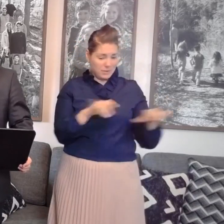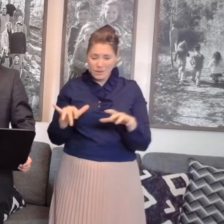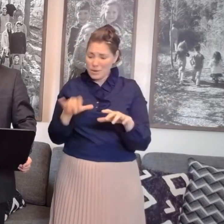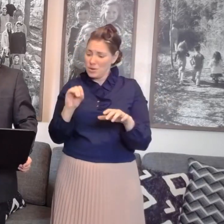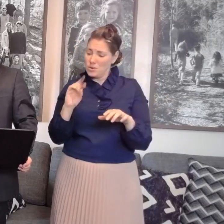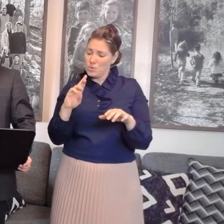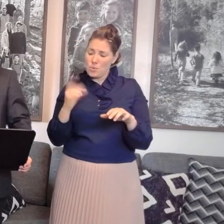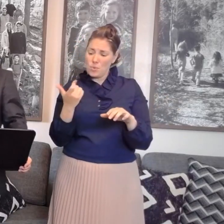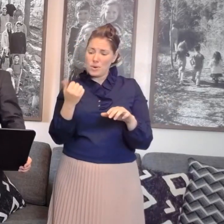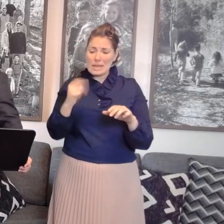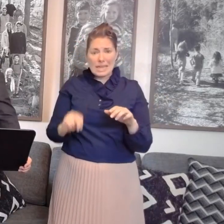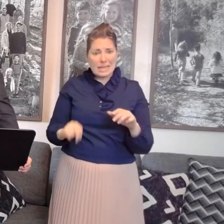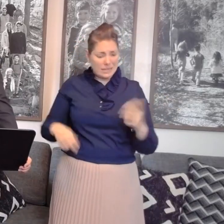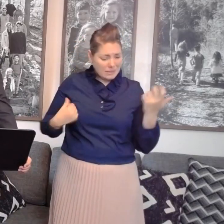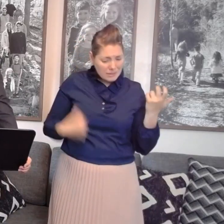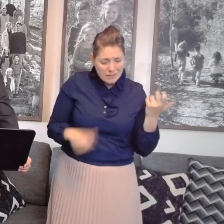organ.